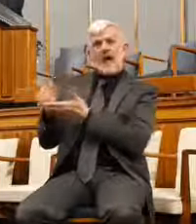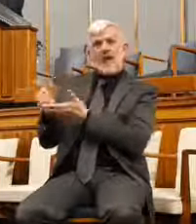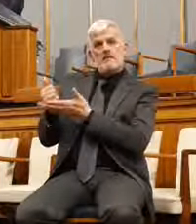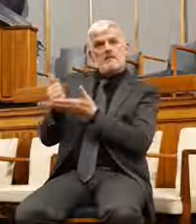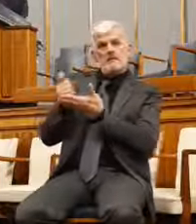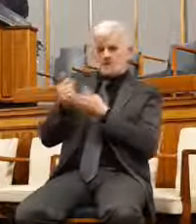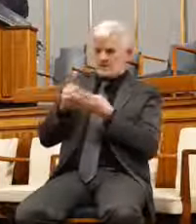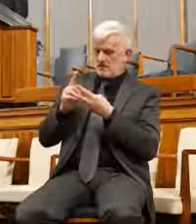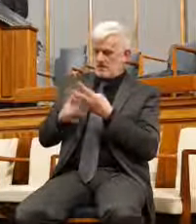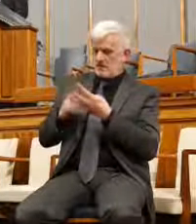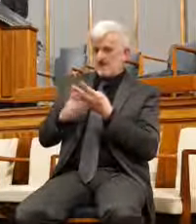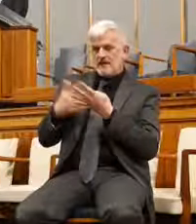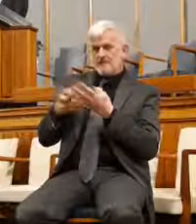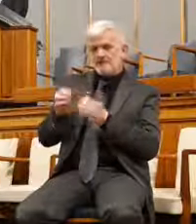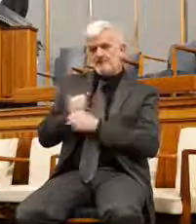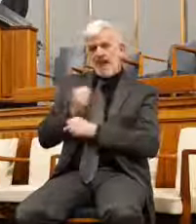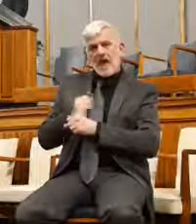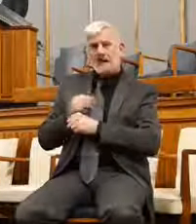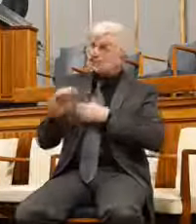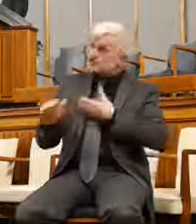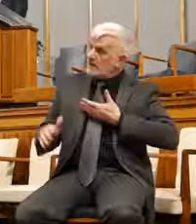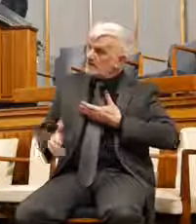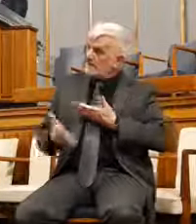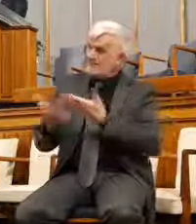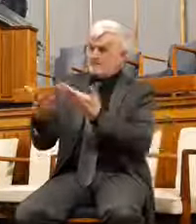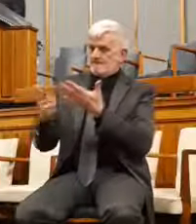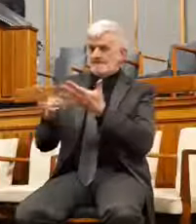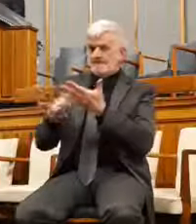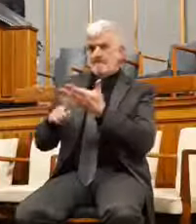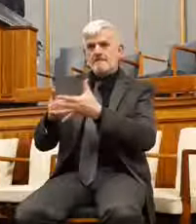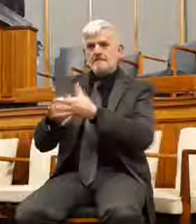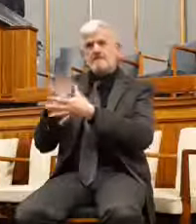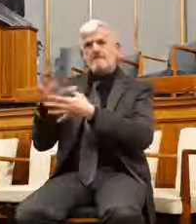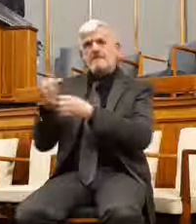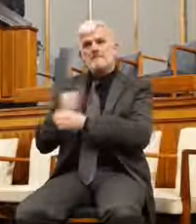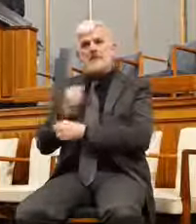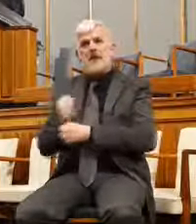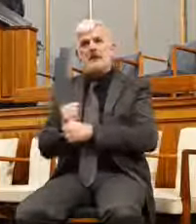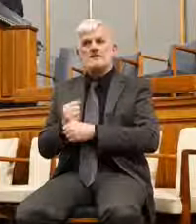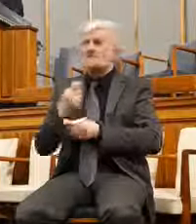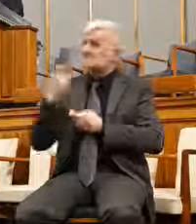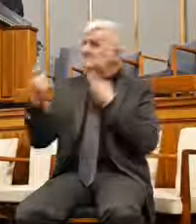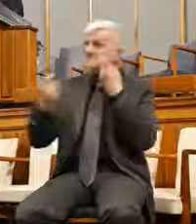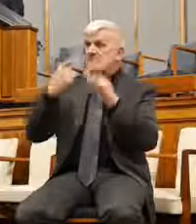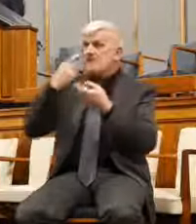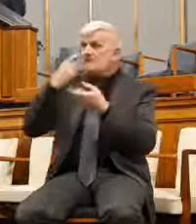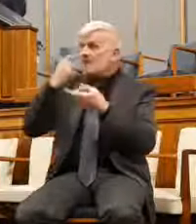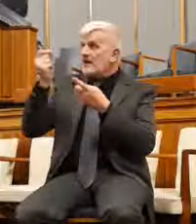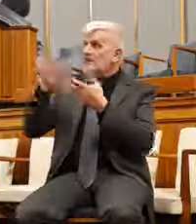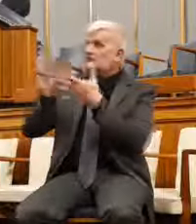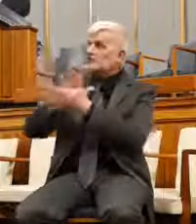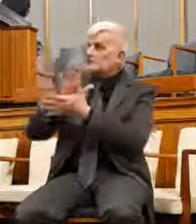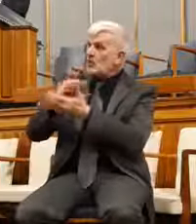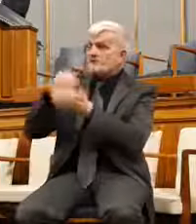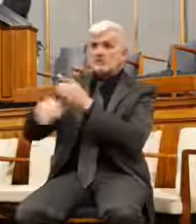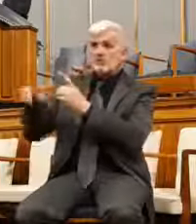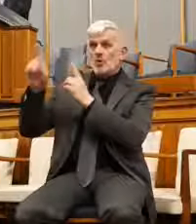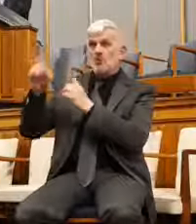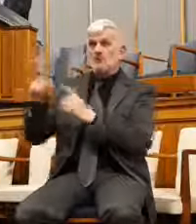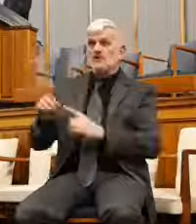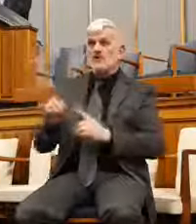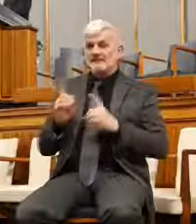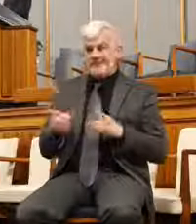him. You're made to discover him and rejoice in him and experience him. You're made to